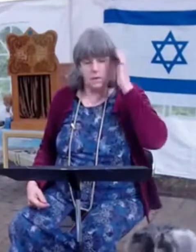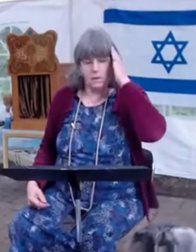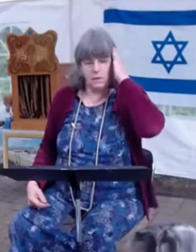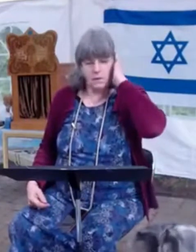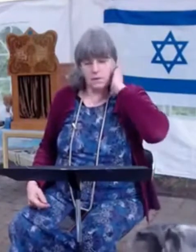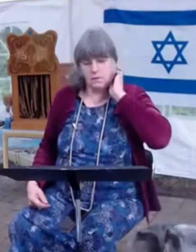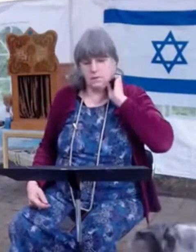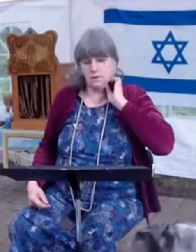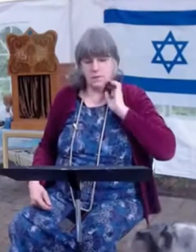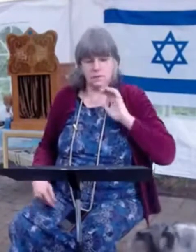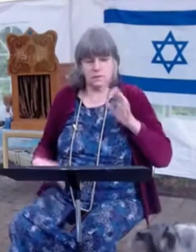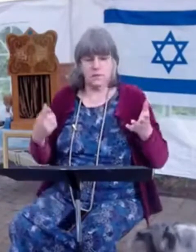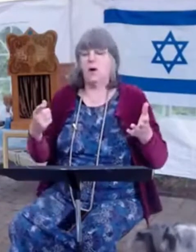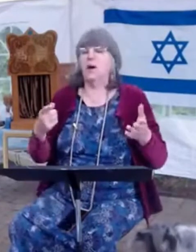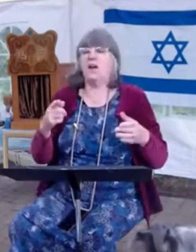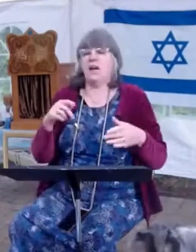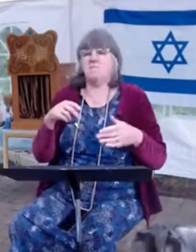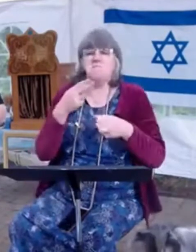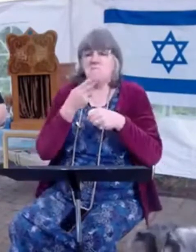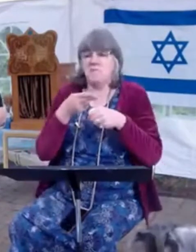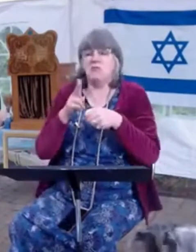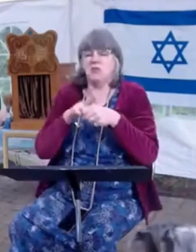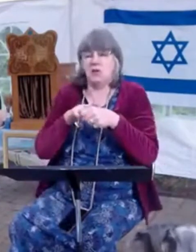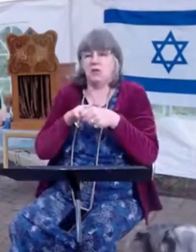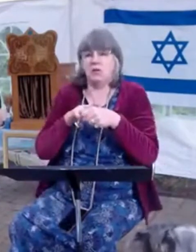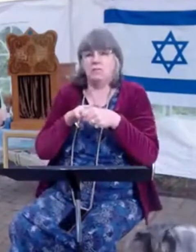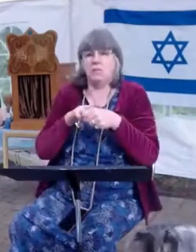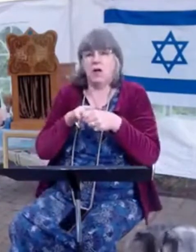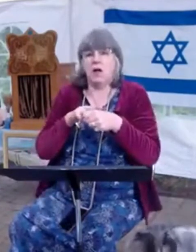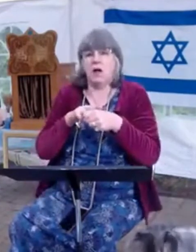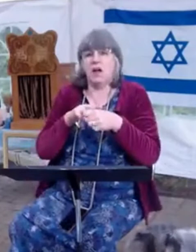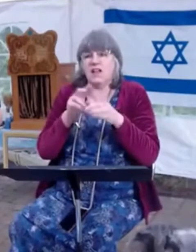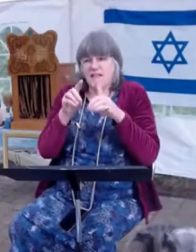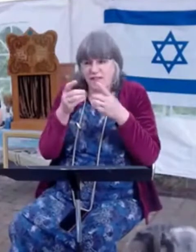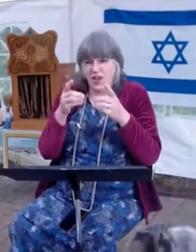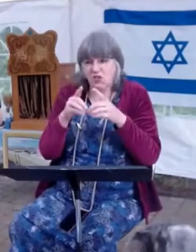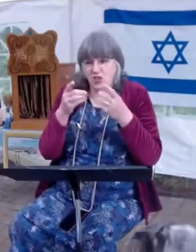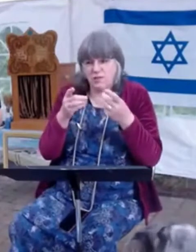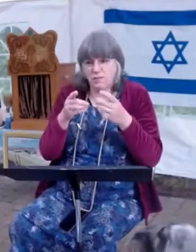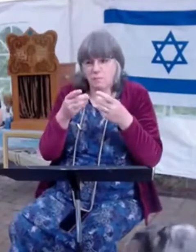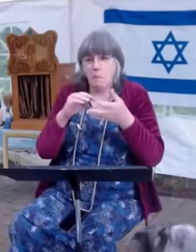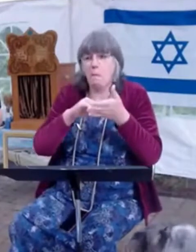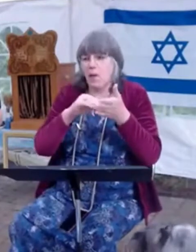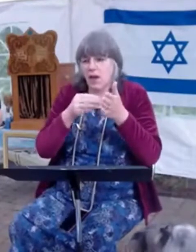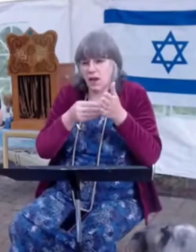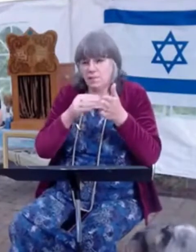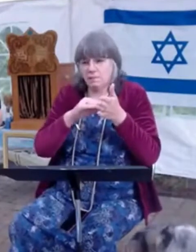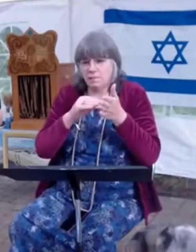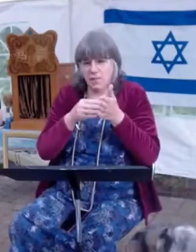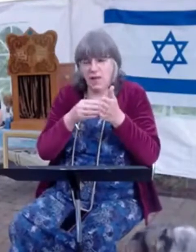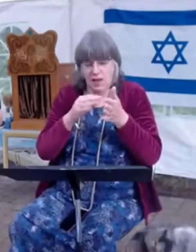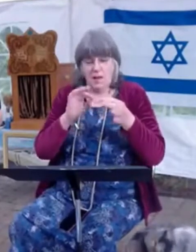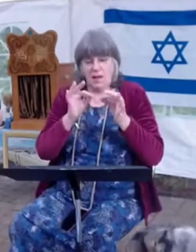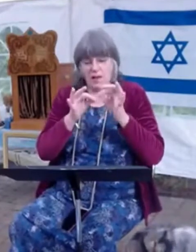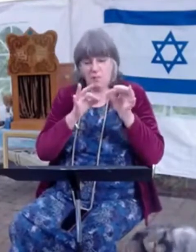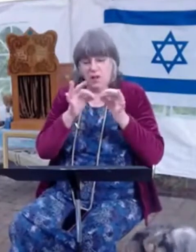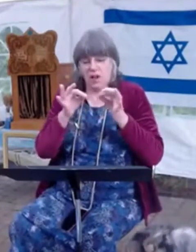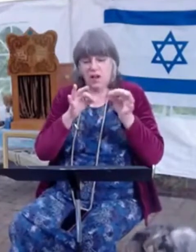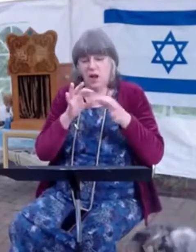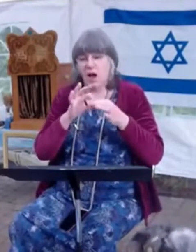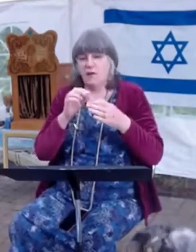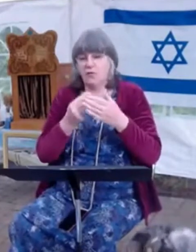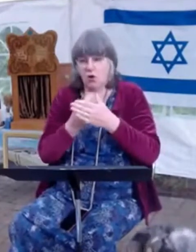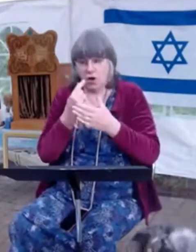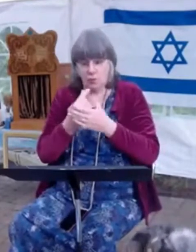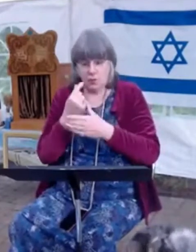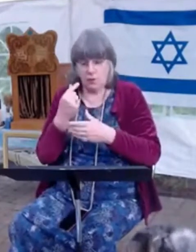a general definition of the word gospel. Is it going,